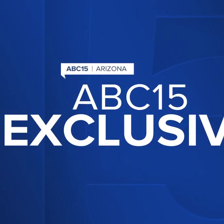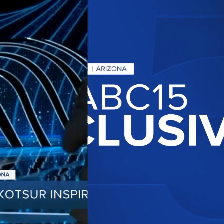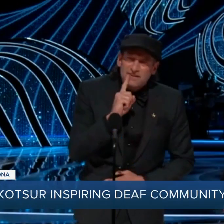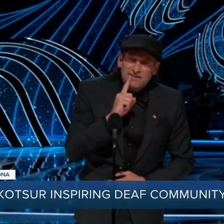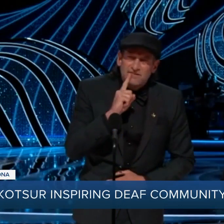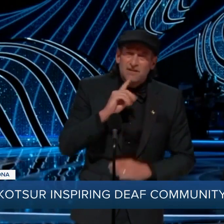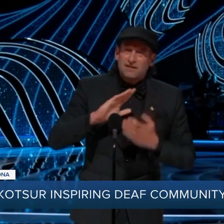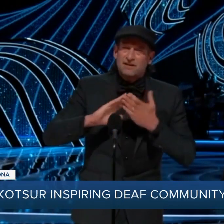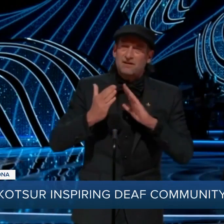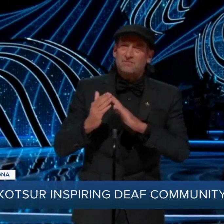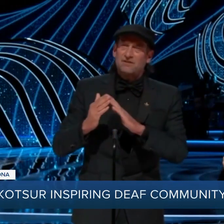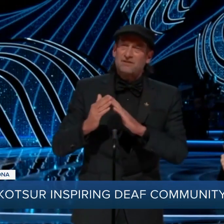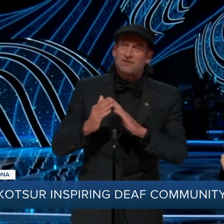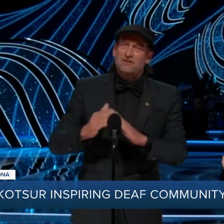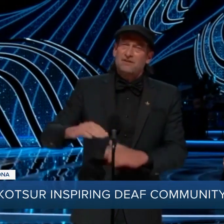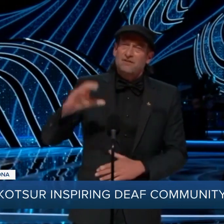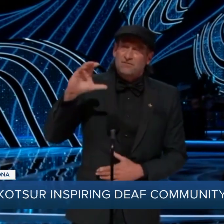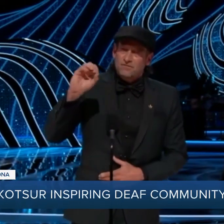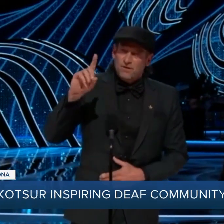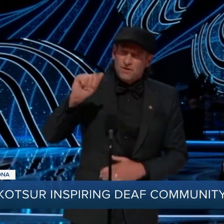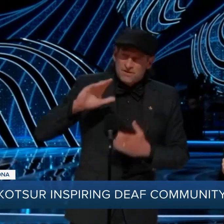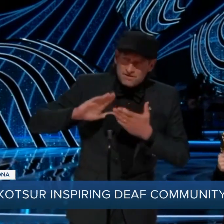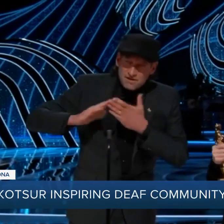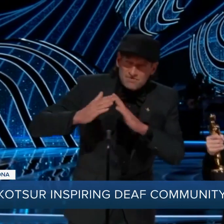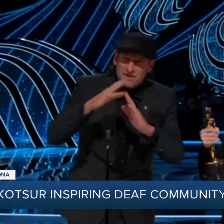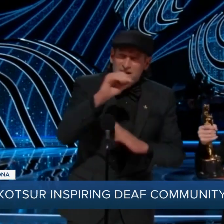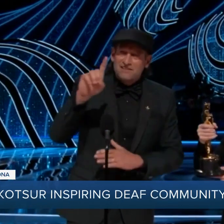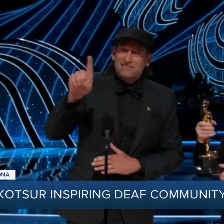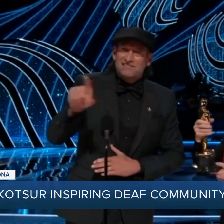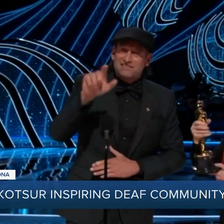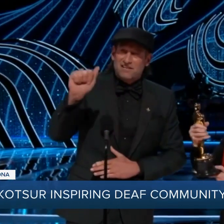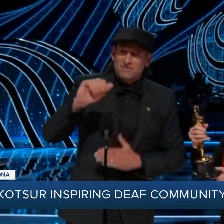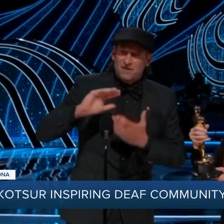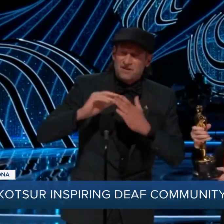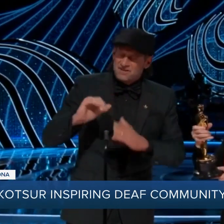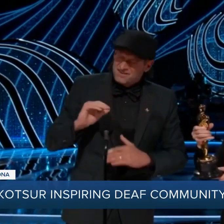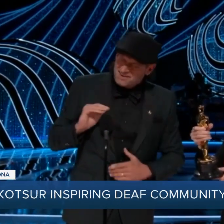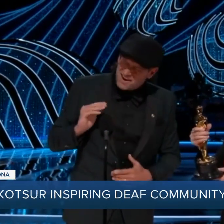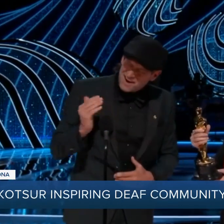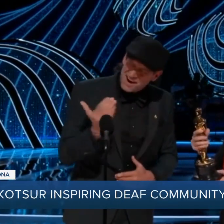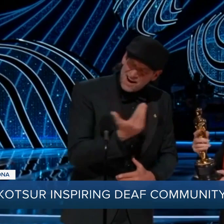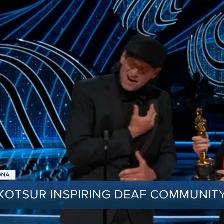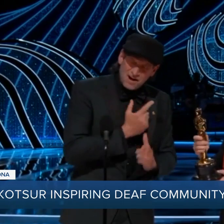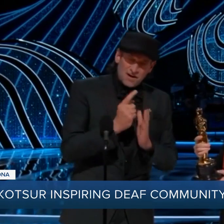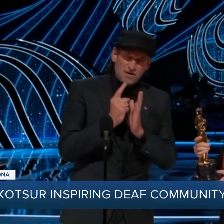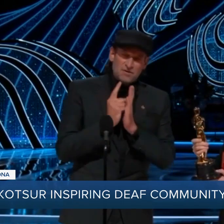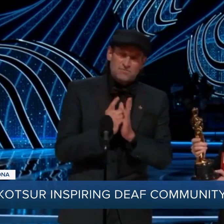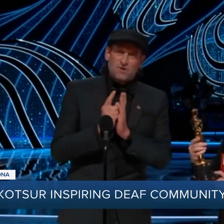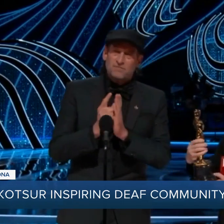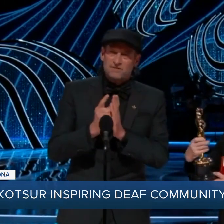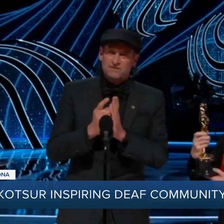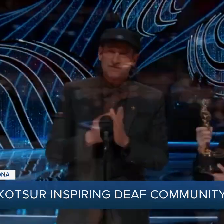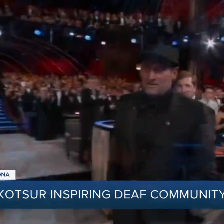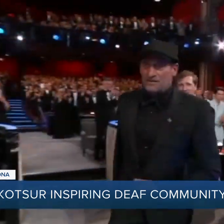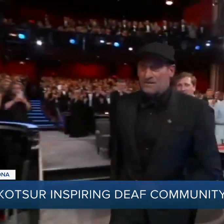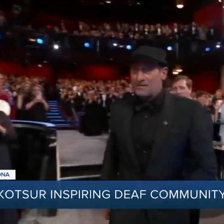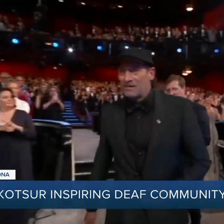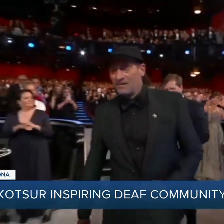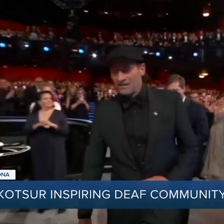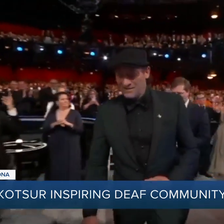Is dedicated to the deaf community, the CODA community, and the disabled community. The moment he made history as the first deaf man